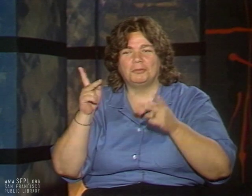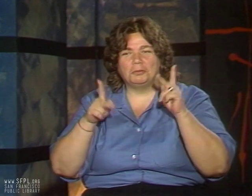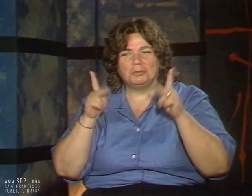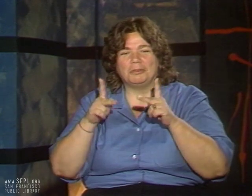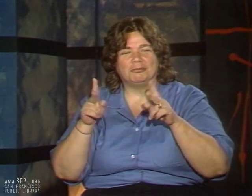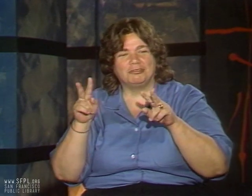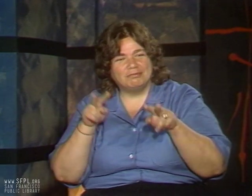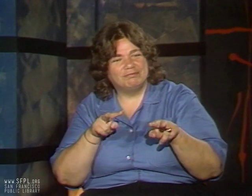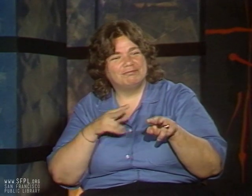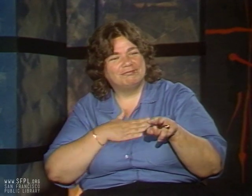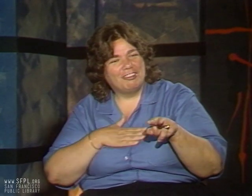Pinball Machine.